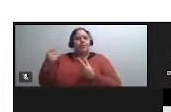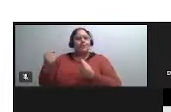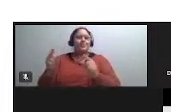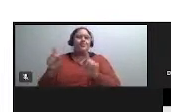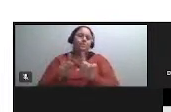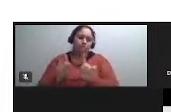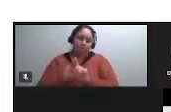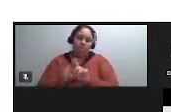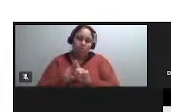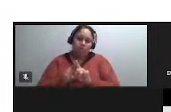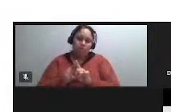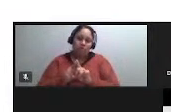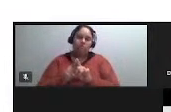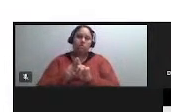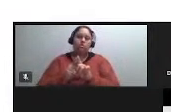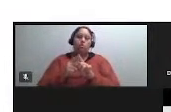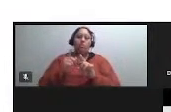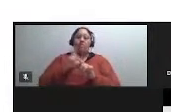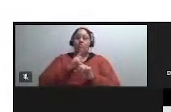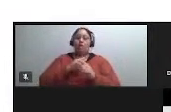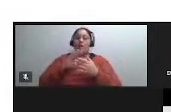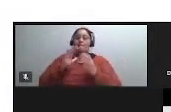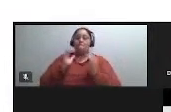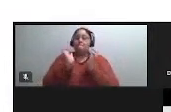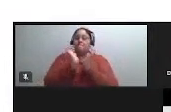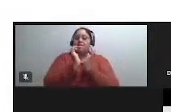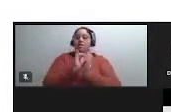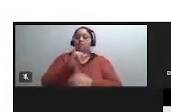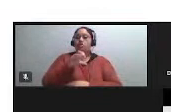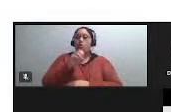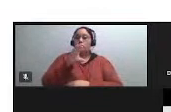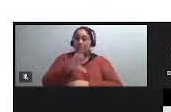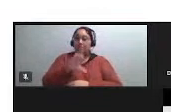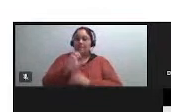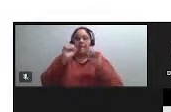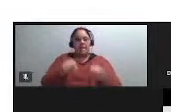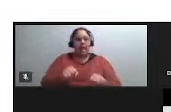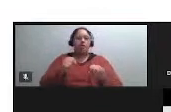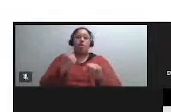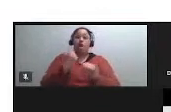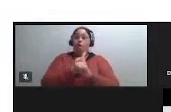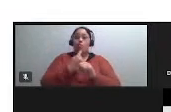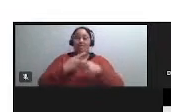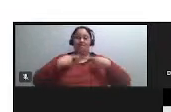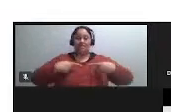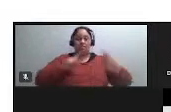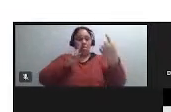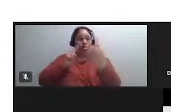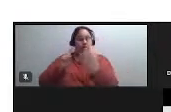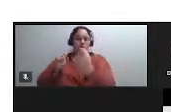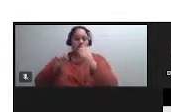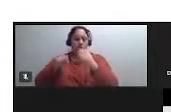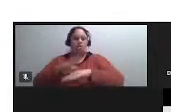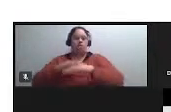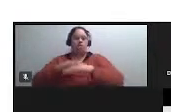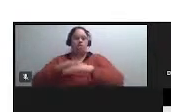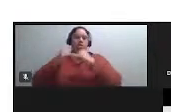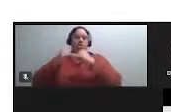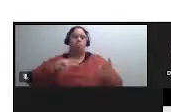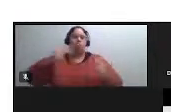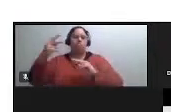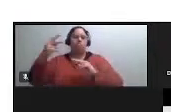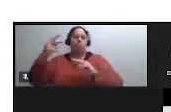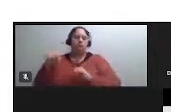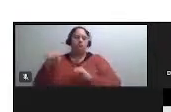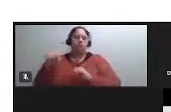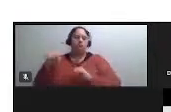and therefore meetings of the Joint Operations Centre does not just have to happen in person, but could also happen hybrid, while